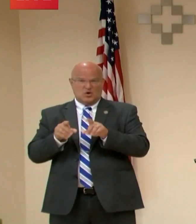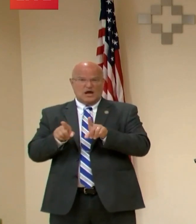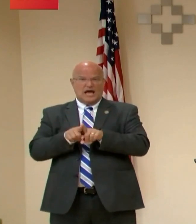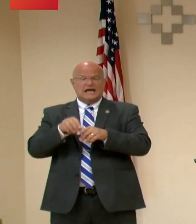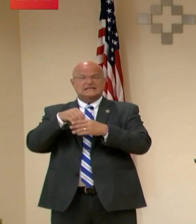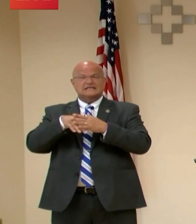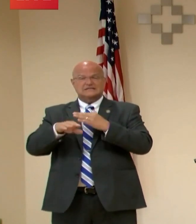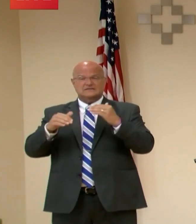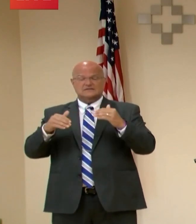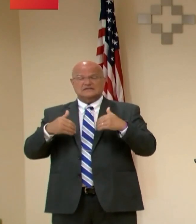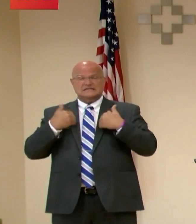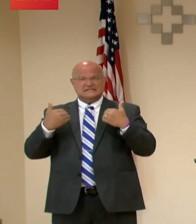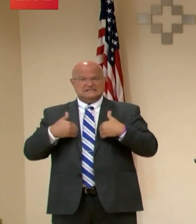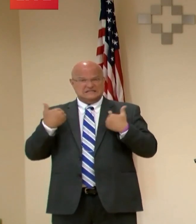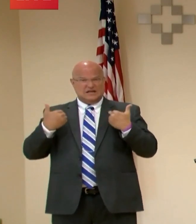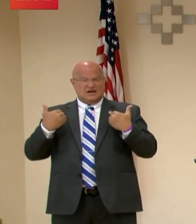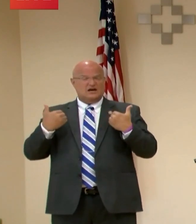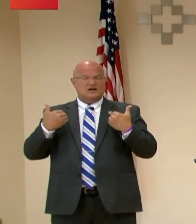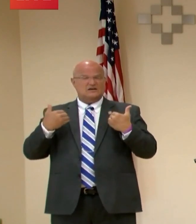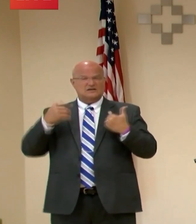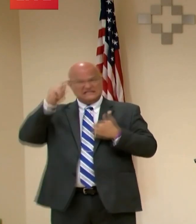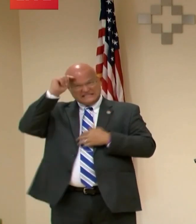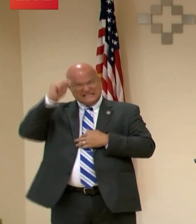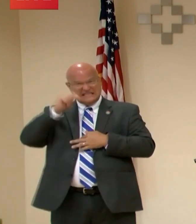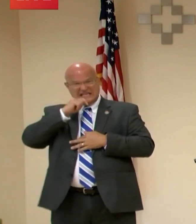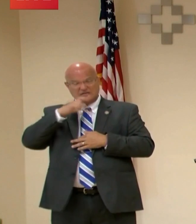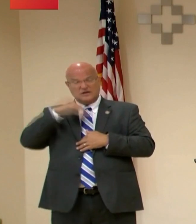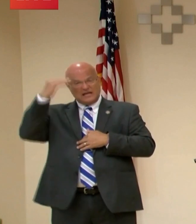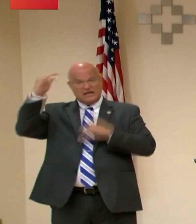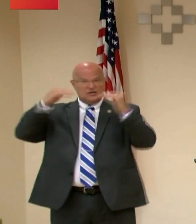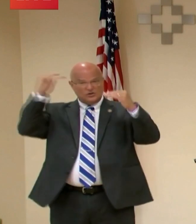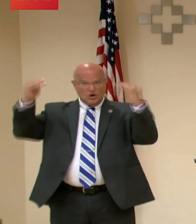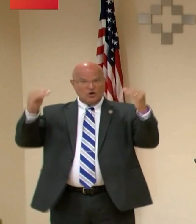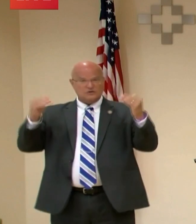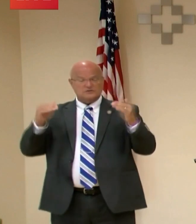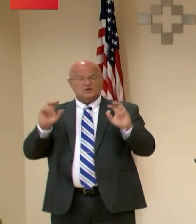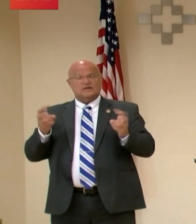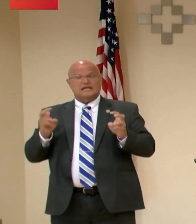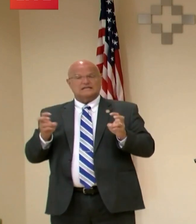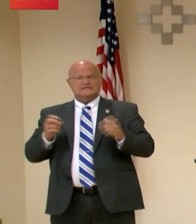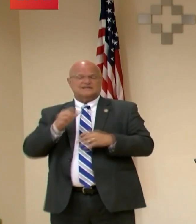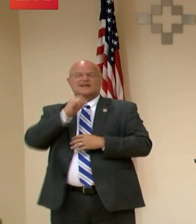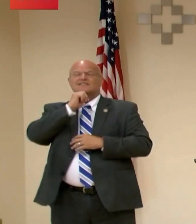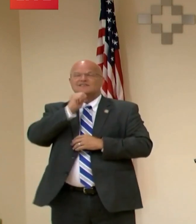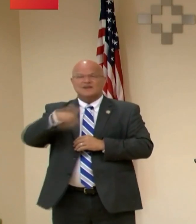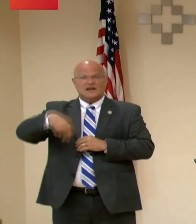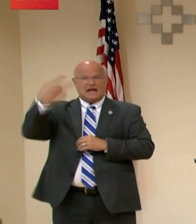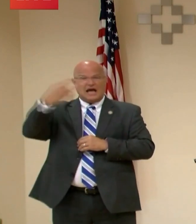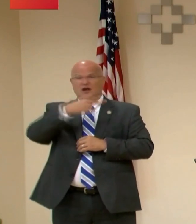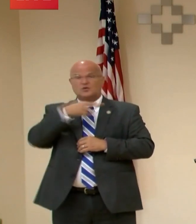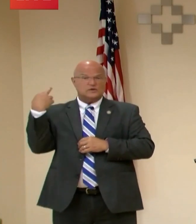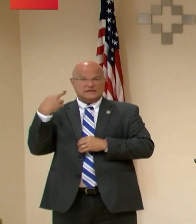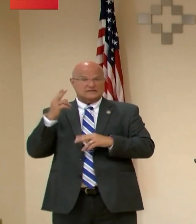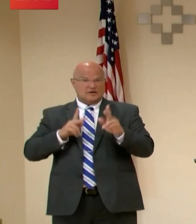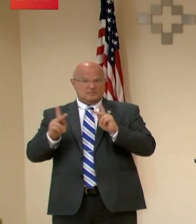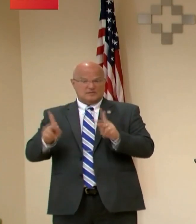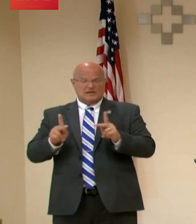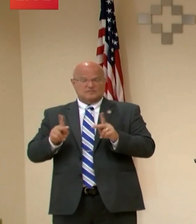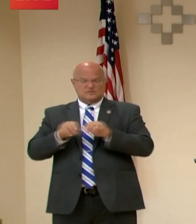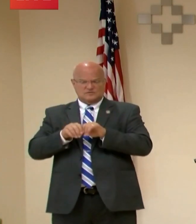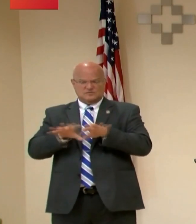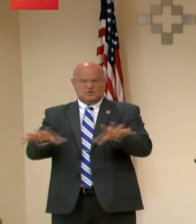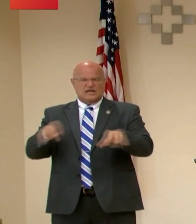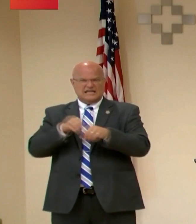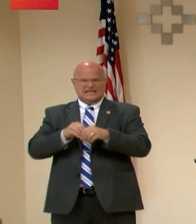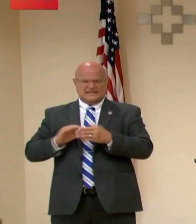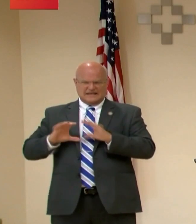get into an adolescent, an older adolescent like an adult. So in essence, they're not high risk for anyone in particular or for spreading